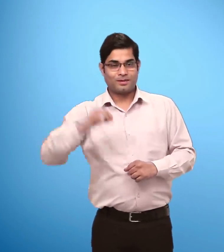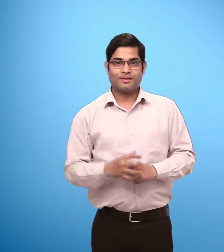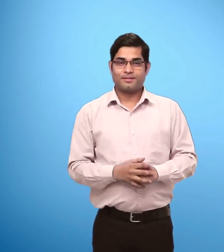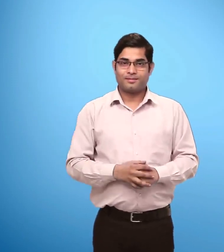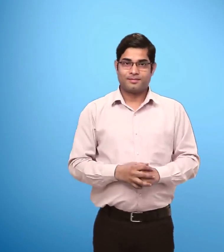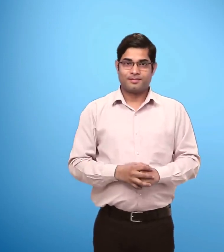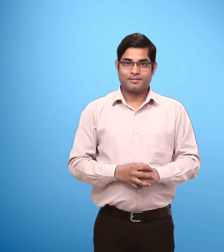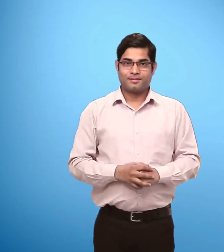9